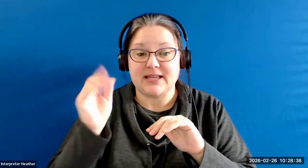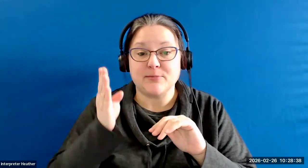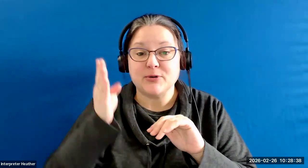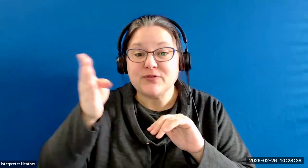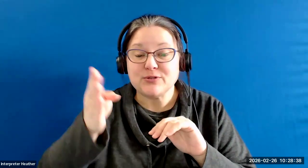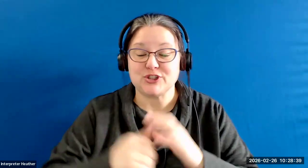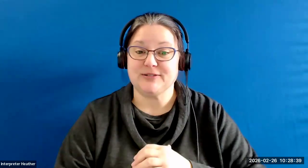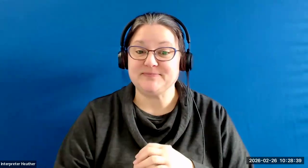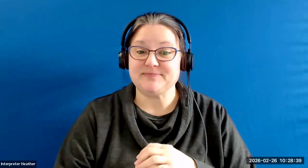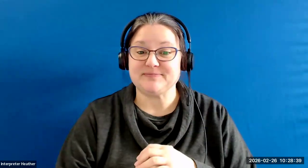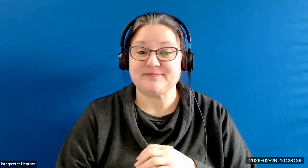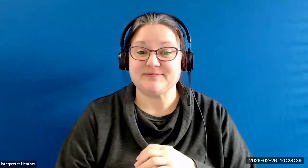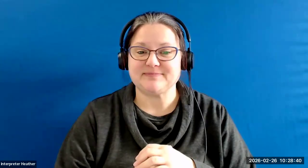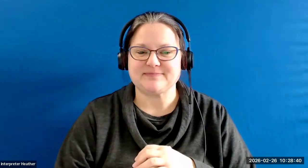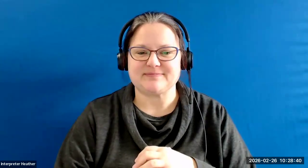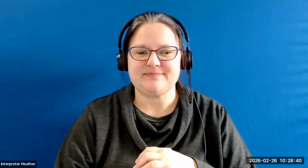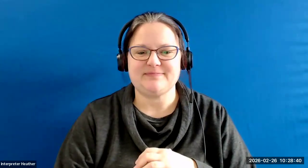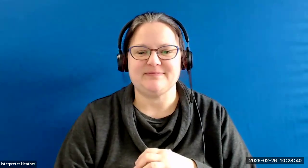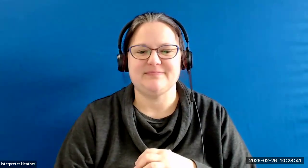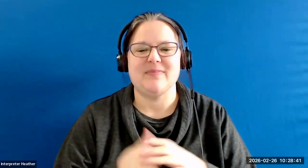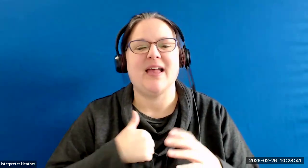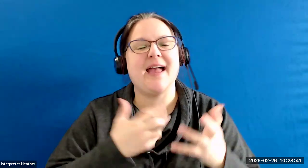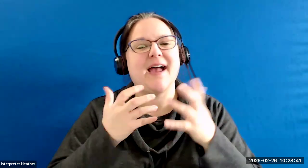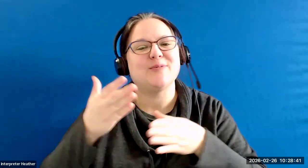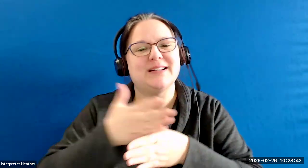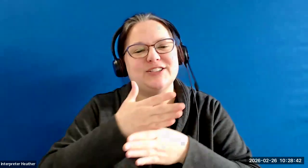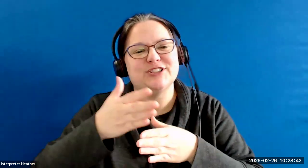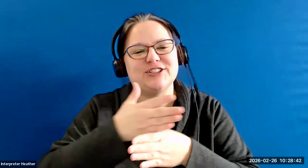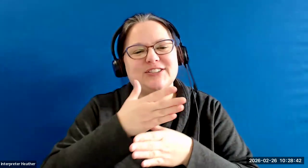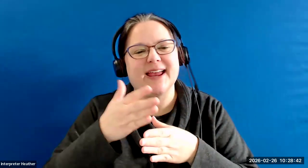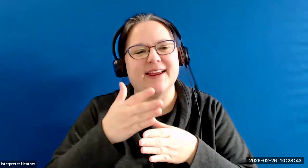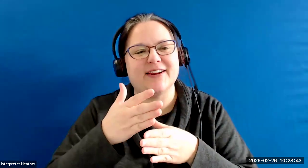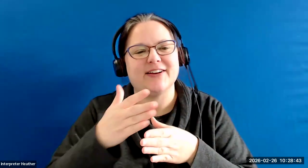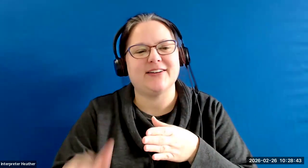please. I'm going to share a little bit